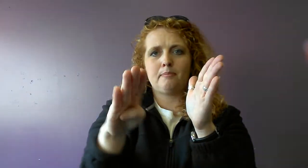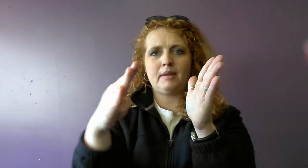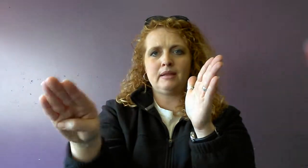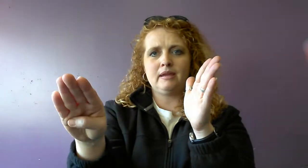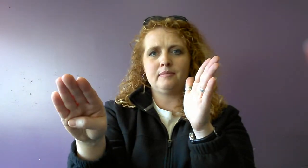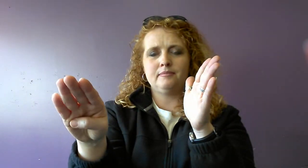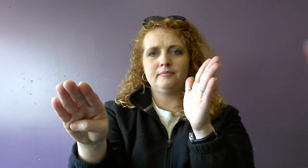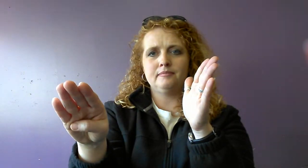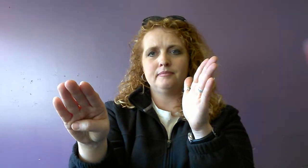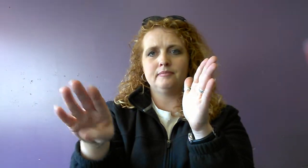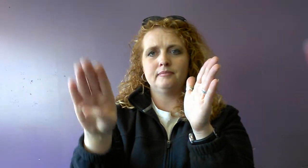Bellingham.